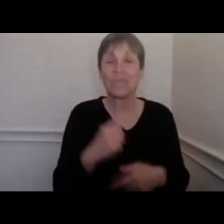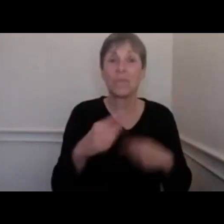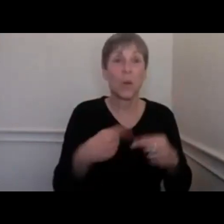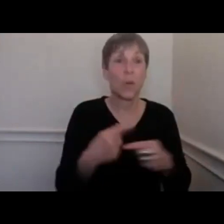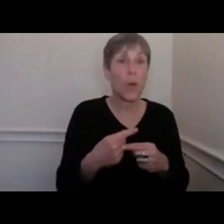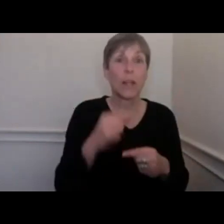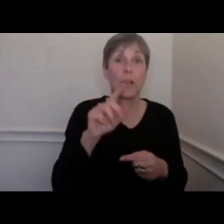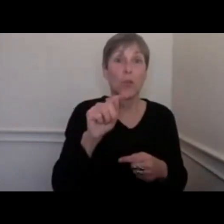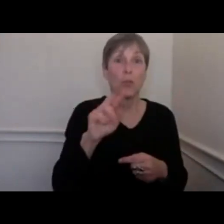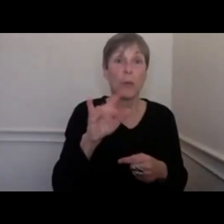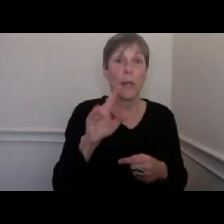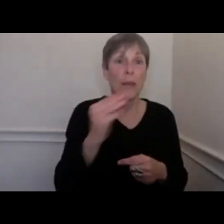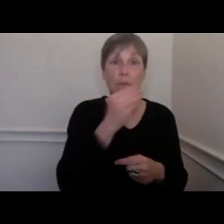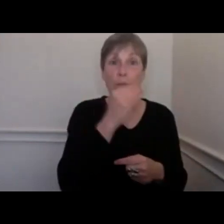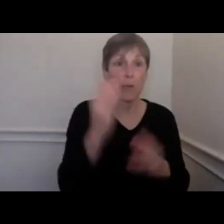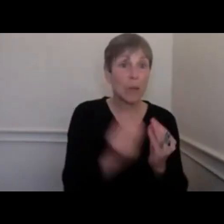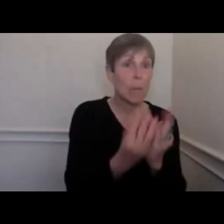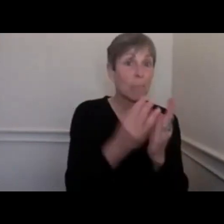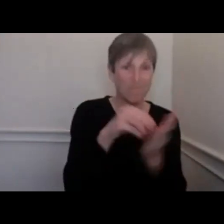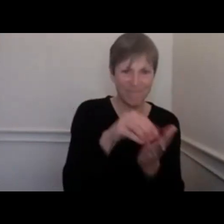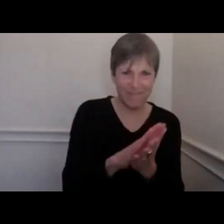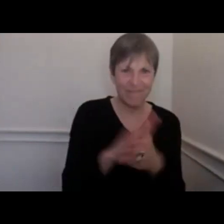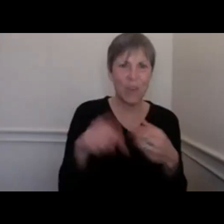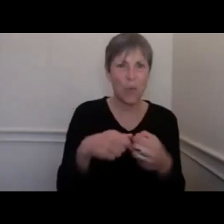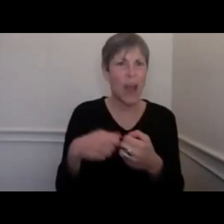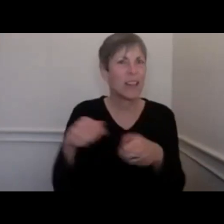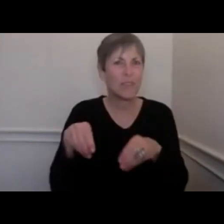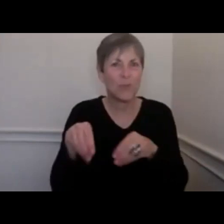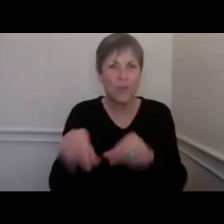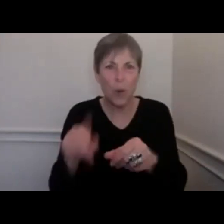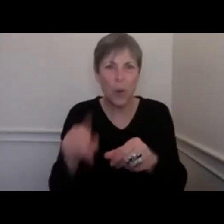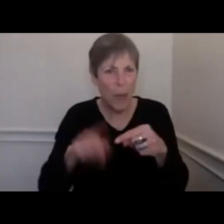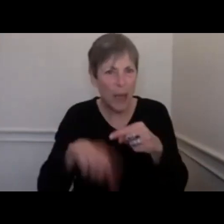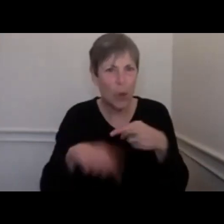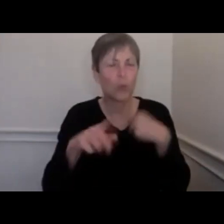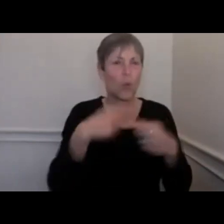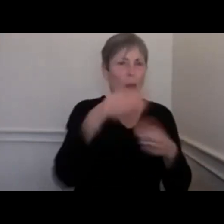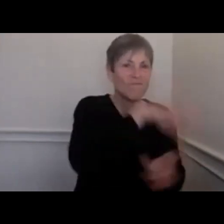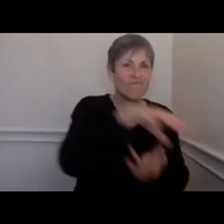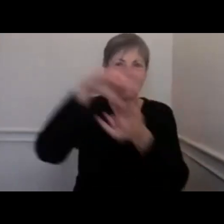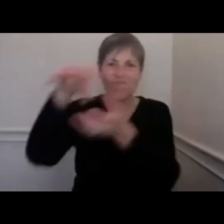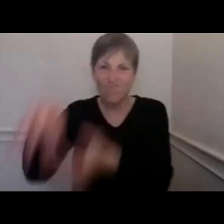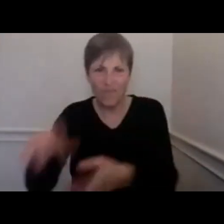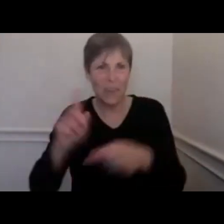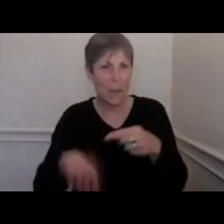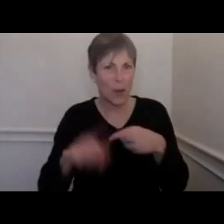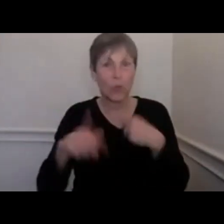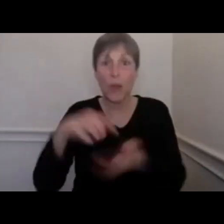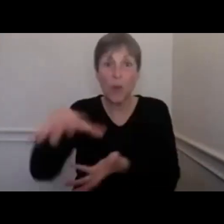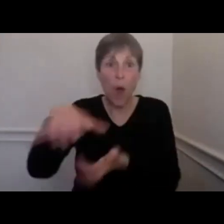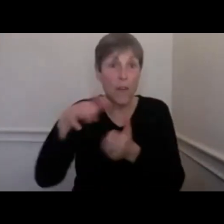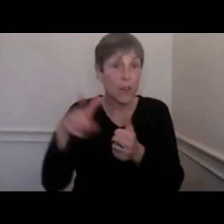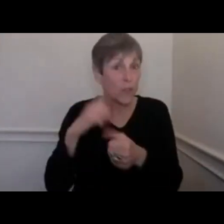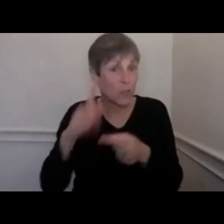and of course, when you sow your tomatoes, when you plant out your tomatoes, when you harvest your first tomatoes, when you